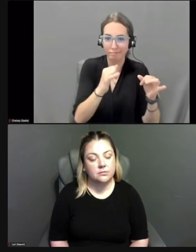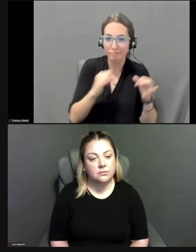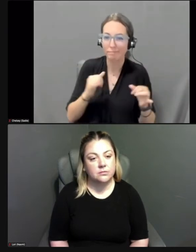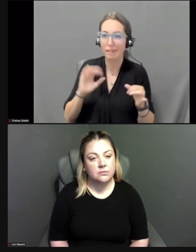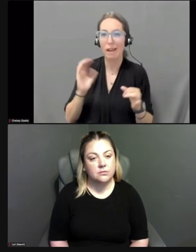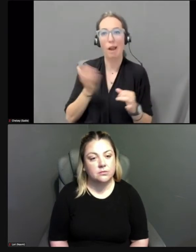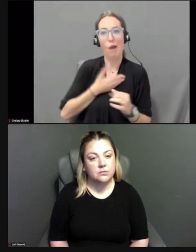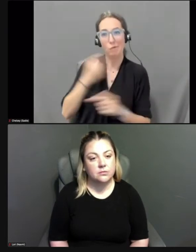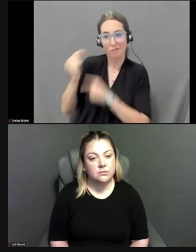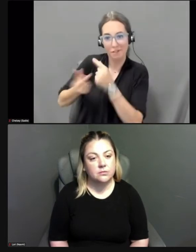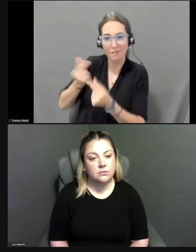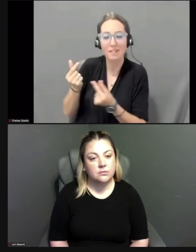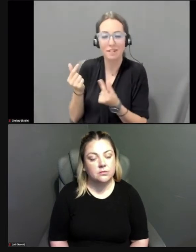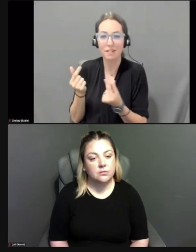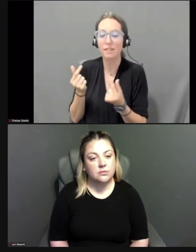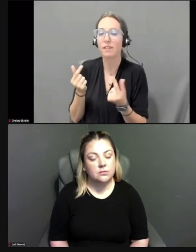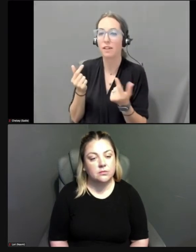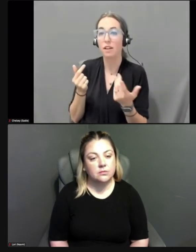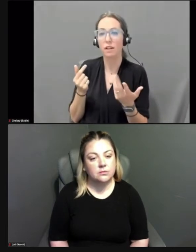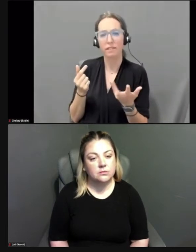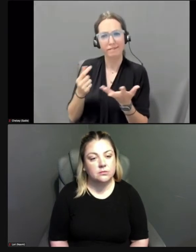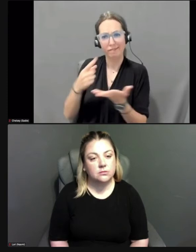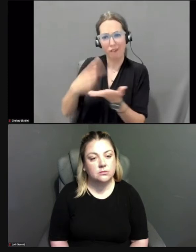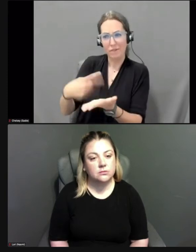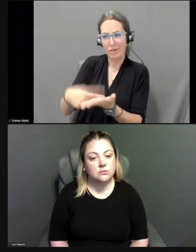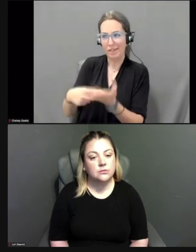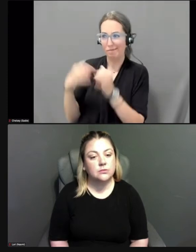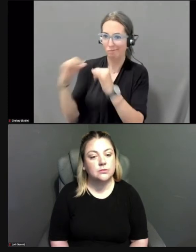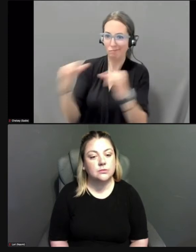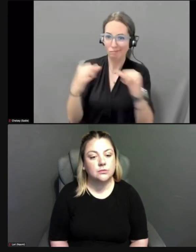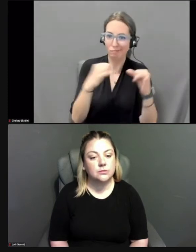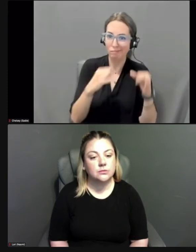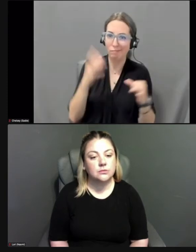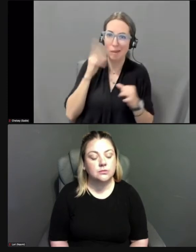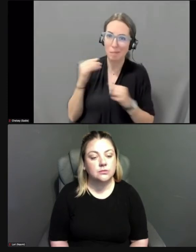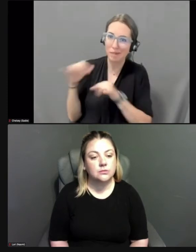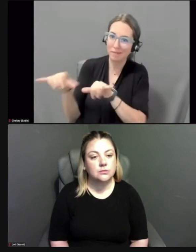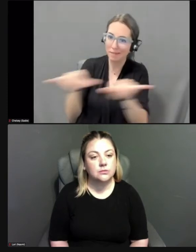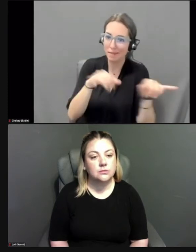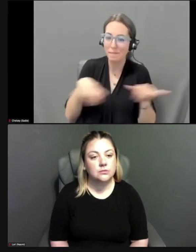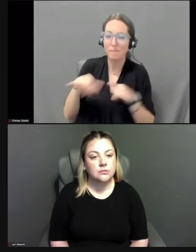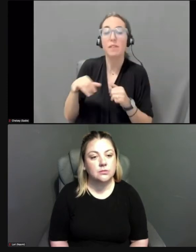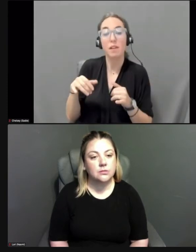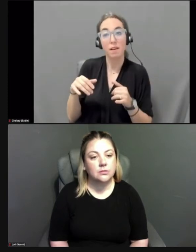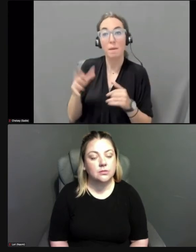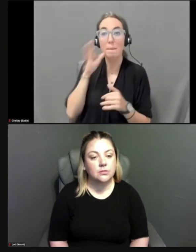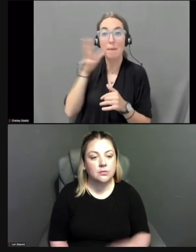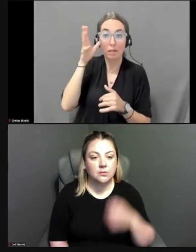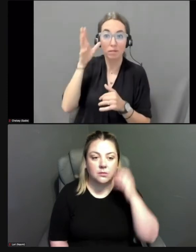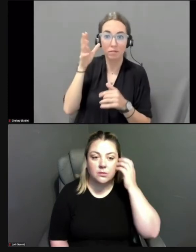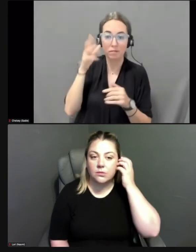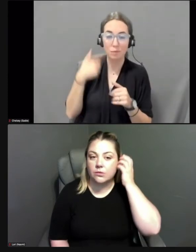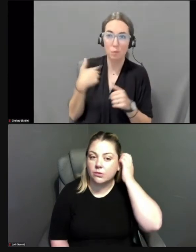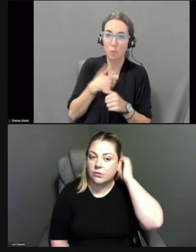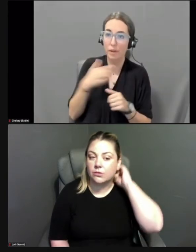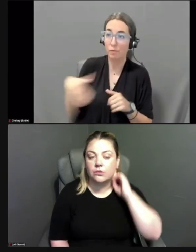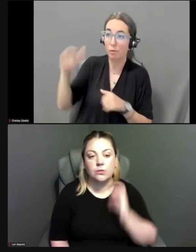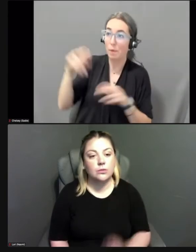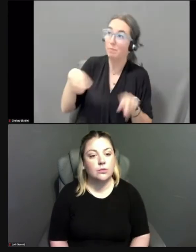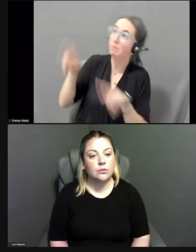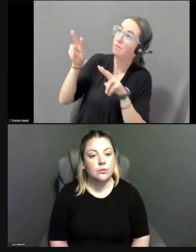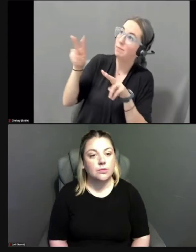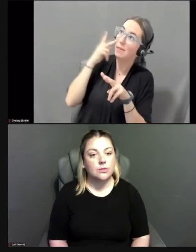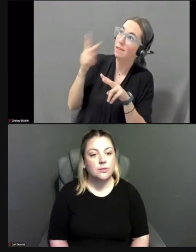up seeing the generation above us. Weight Watchers, it was just the thing that everybody did, and it's